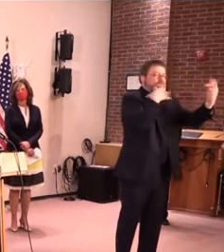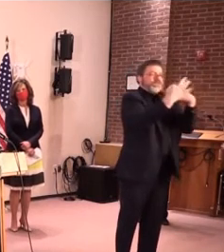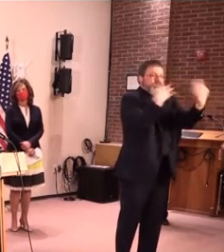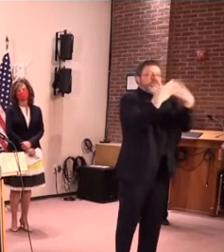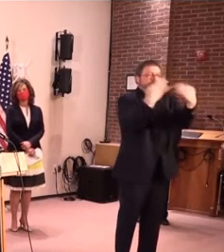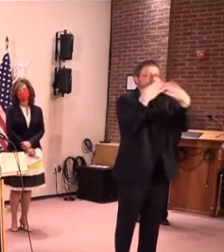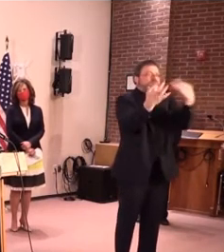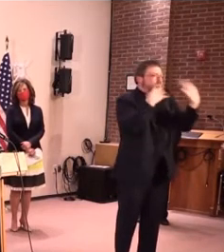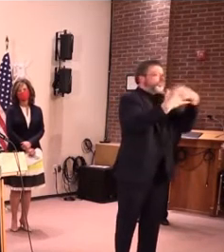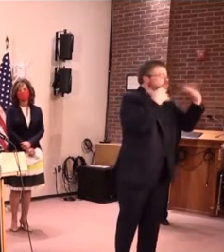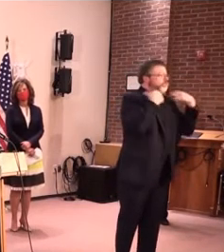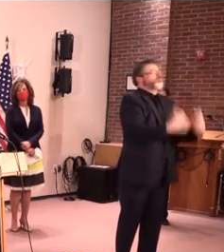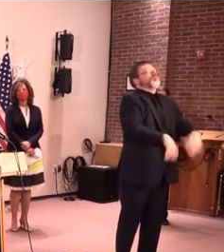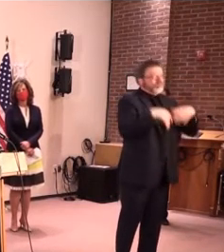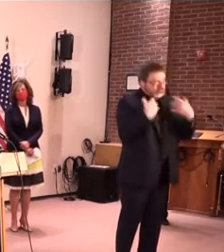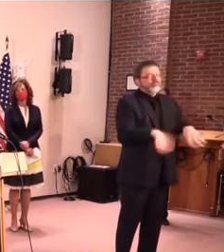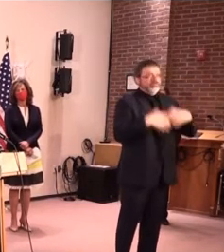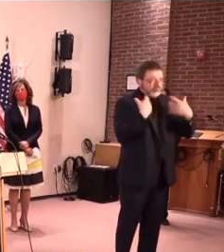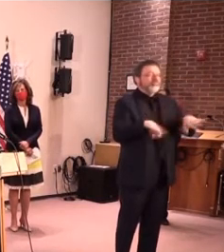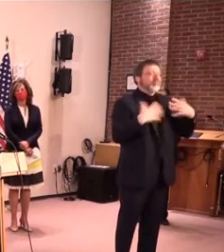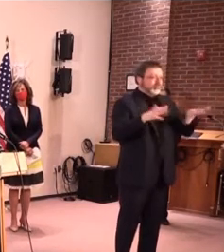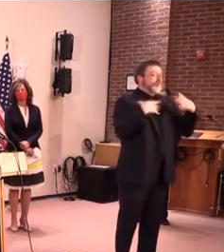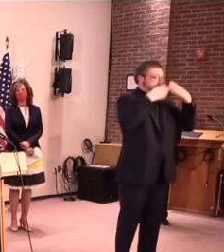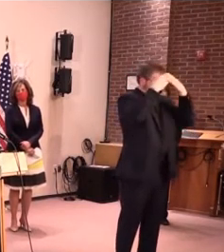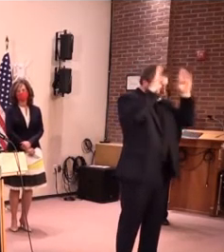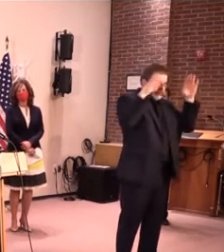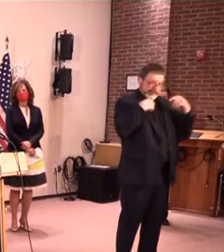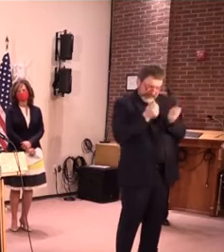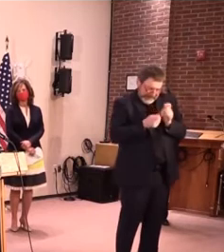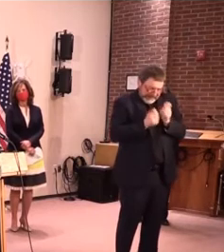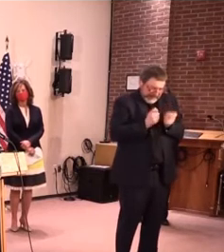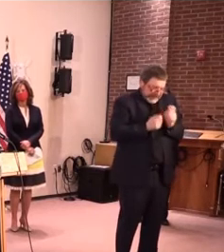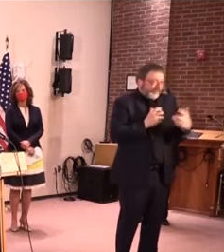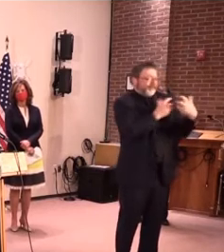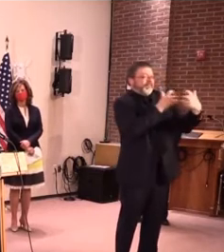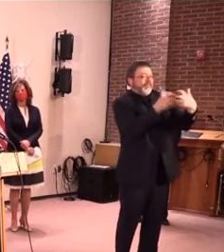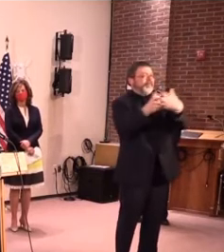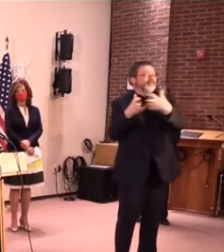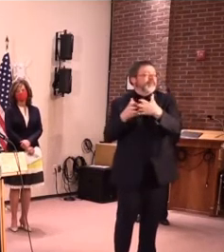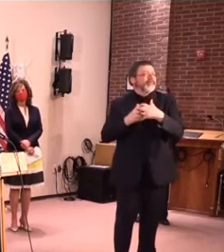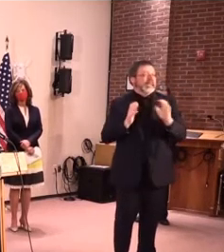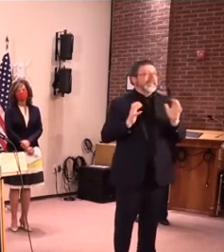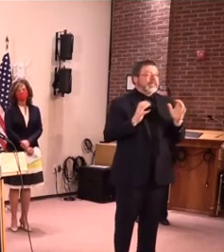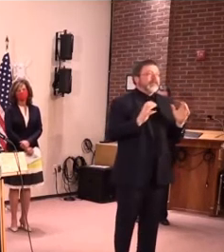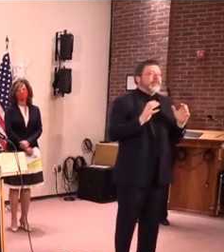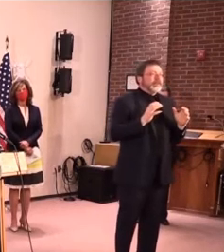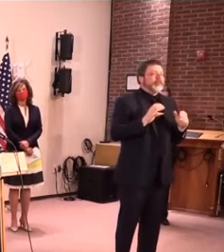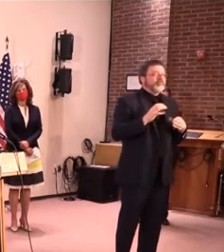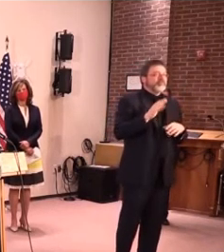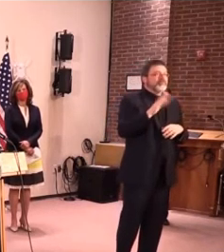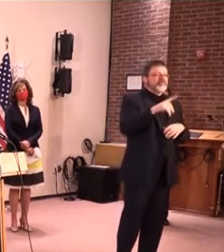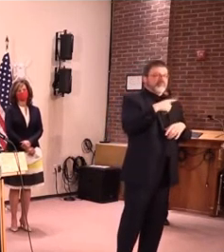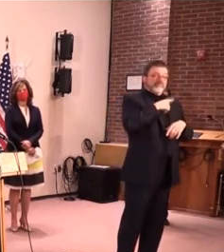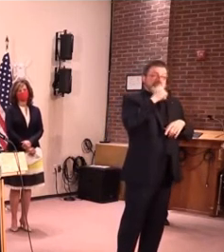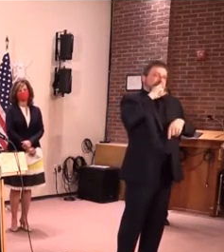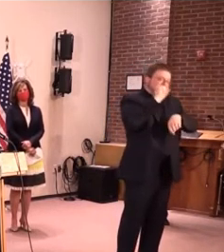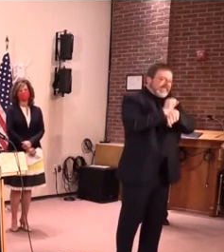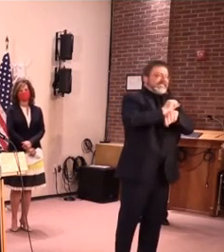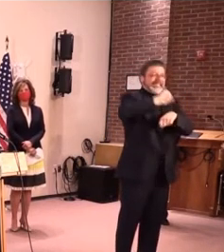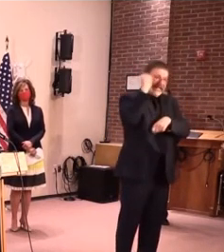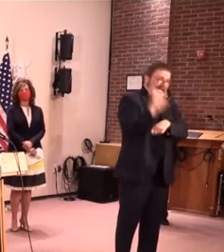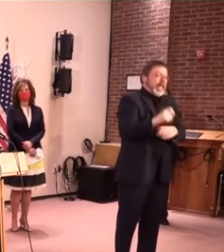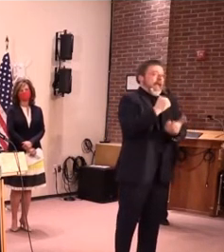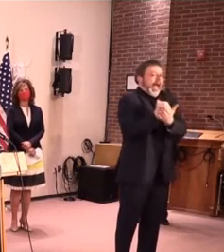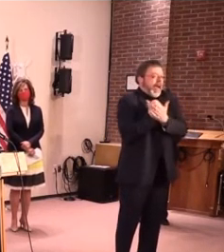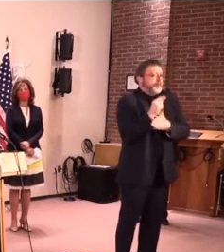initial proposals are grounded in both need and reality. We know that today is only the beginning of what will be a